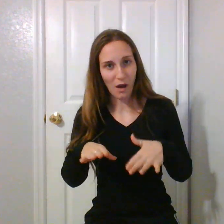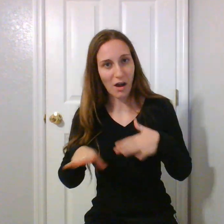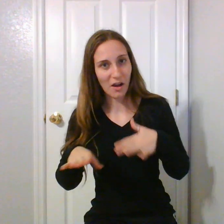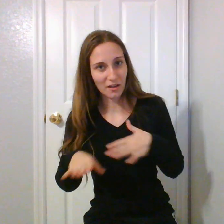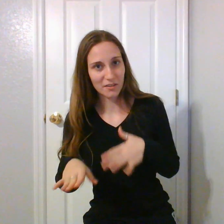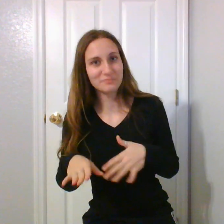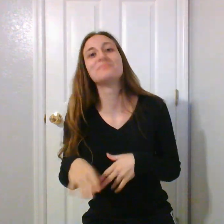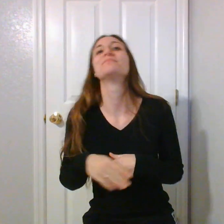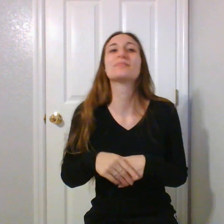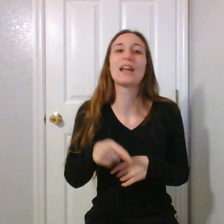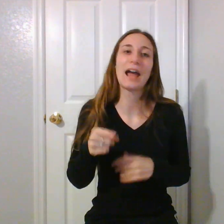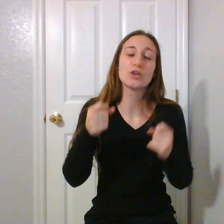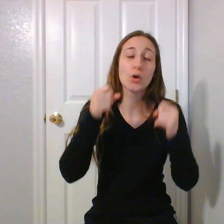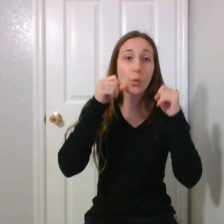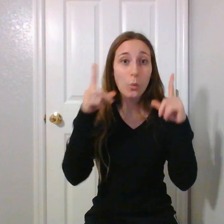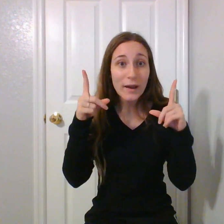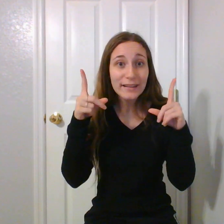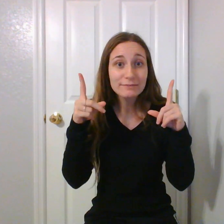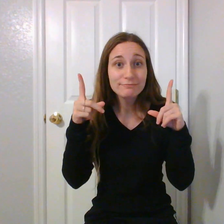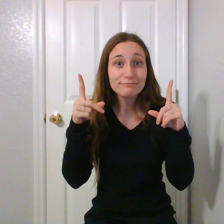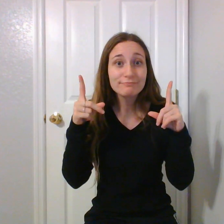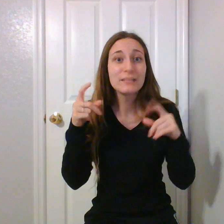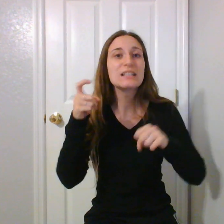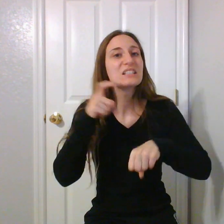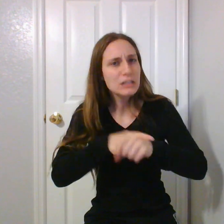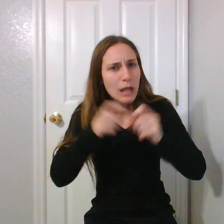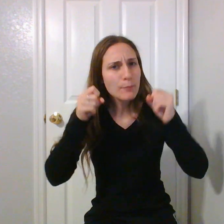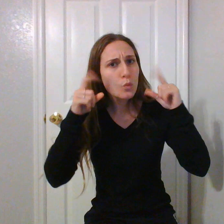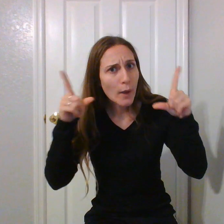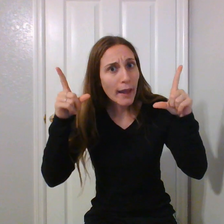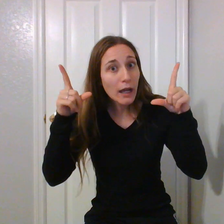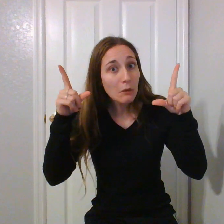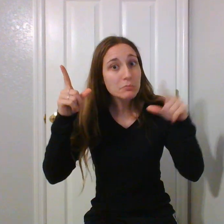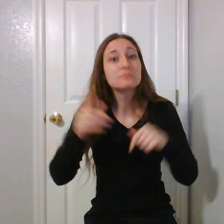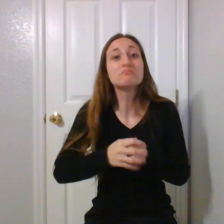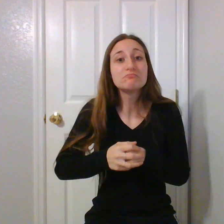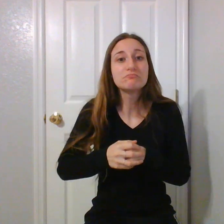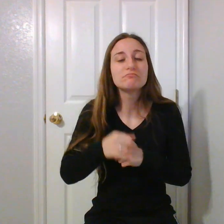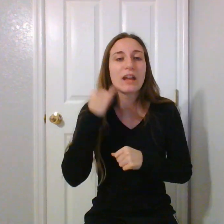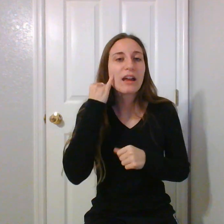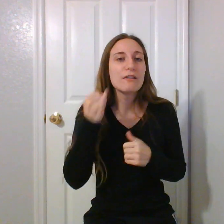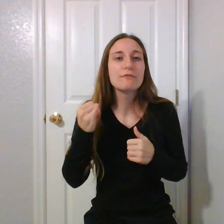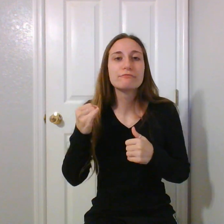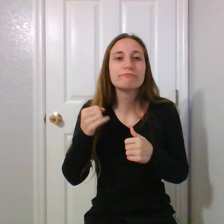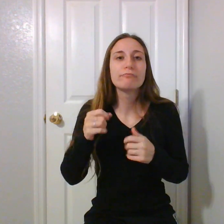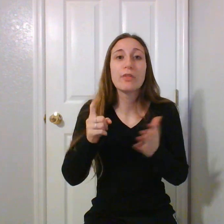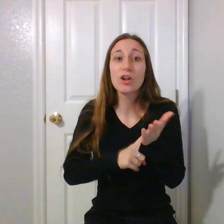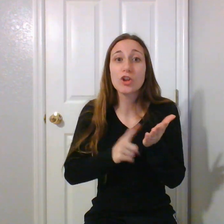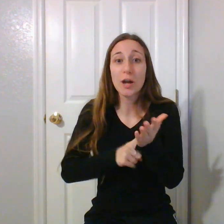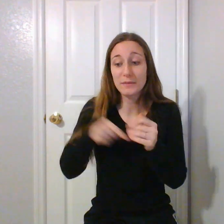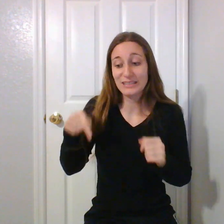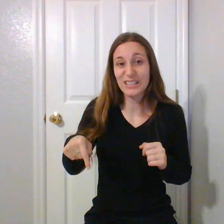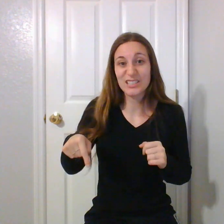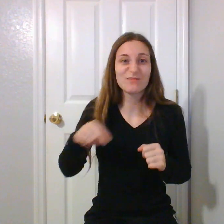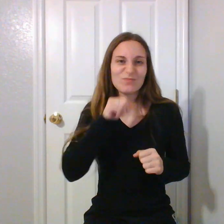so you're more awake and have had time to wake up more than just having your alarm like right next to you so the fourth tip that i have for you guys is to get rid